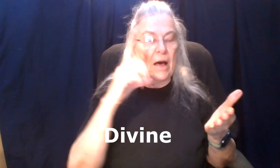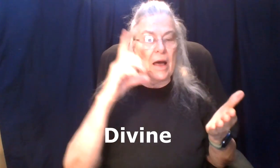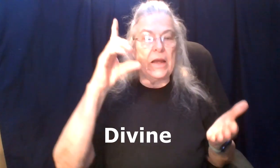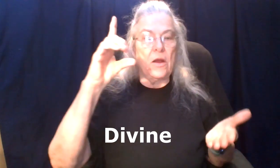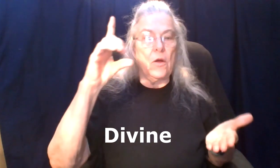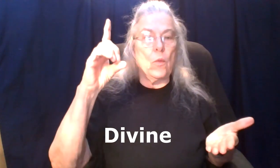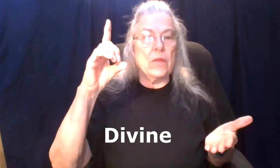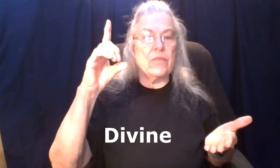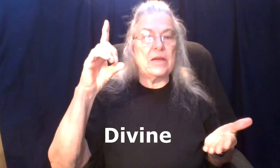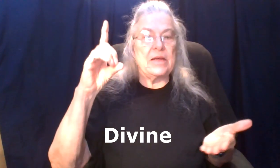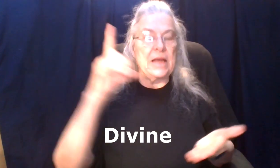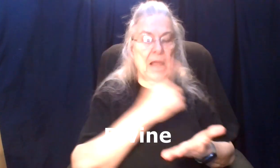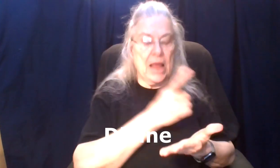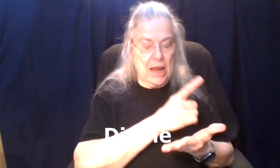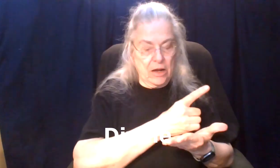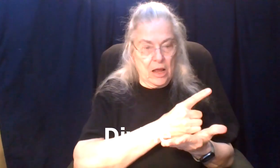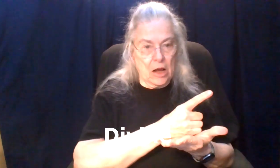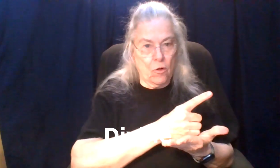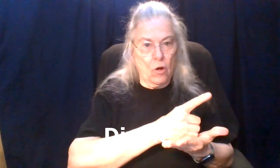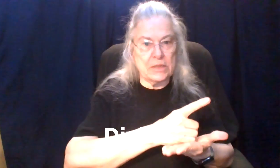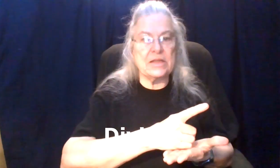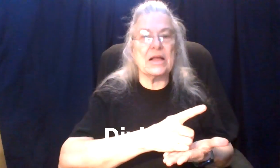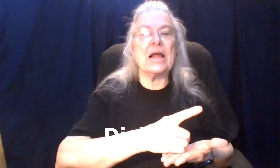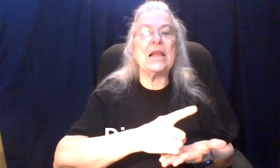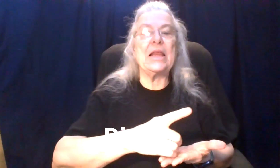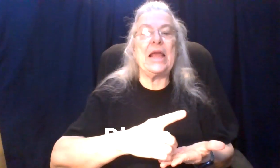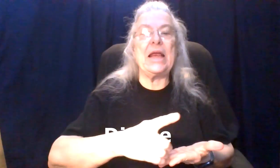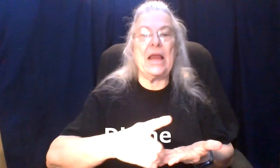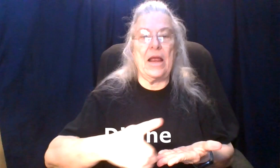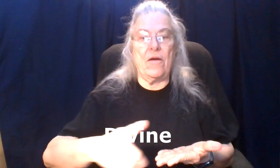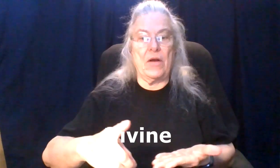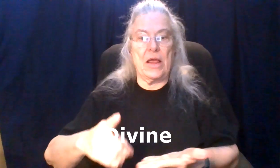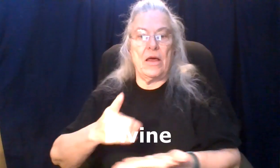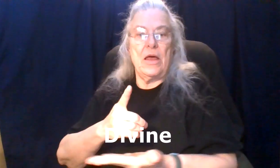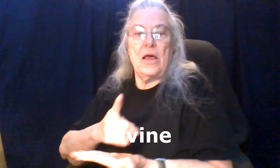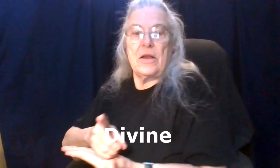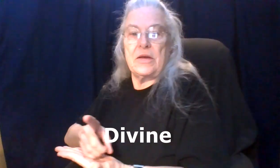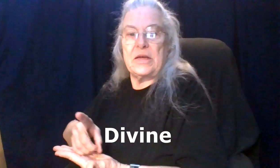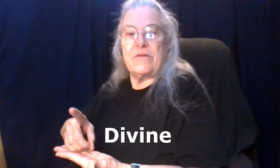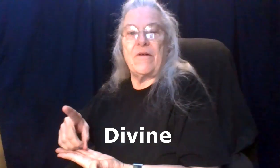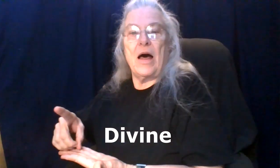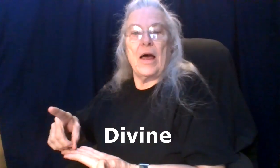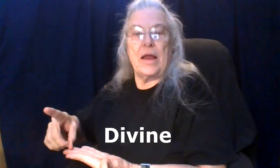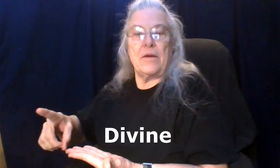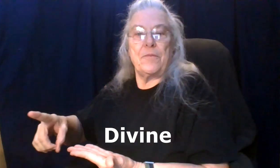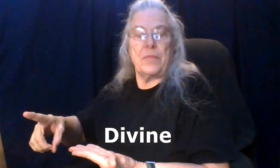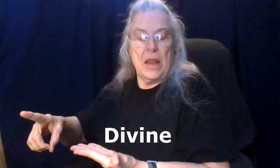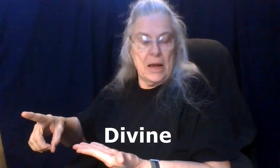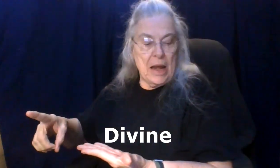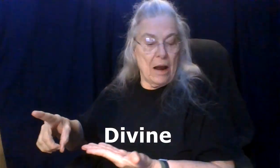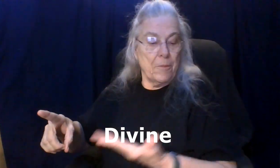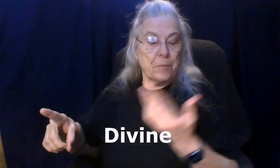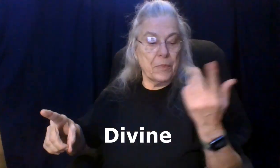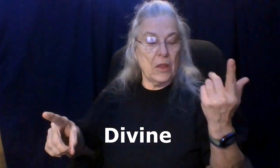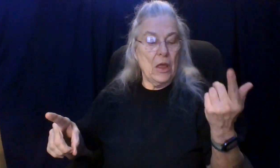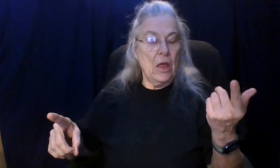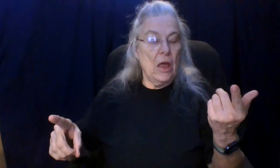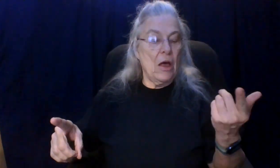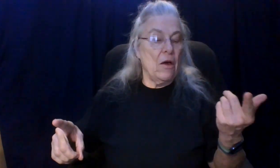divine with the D hand across the clean area. Divine. Now,